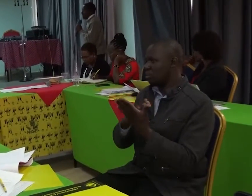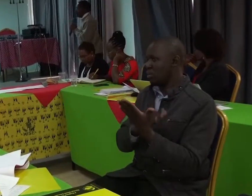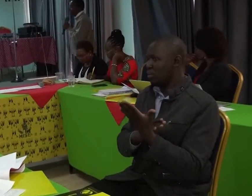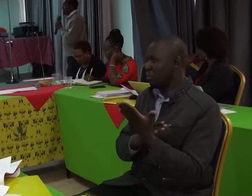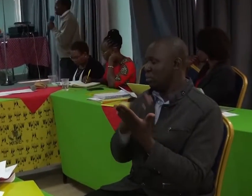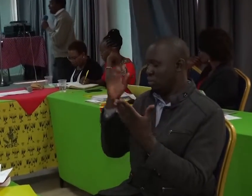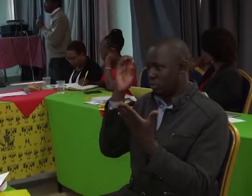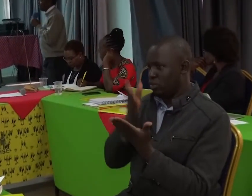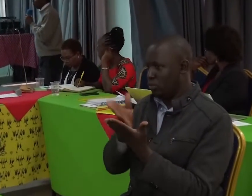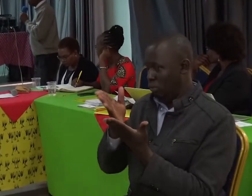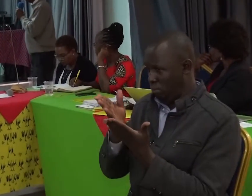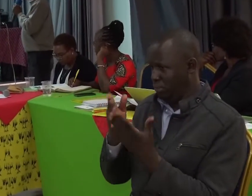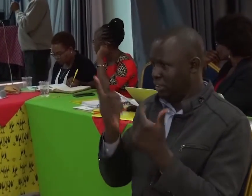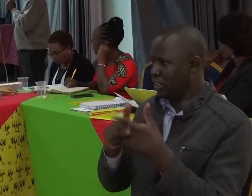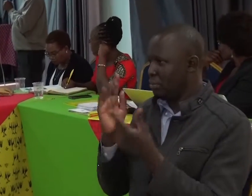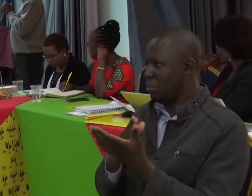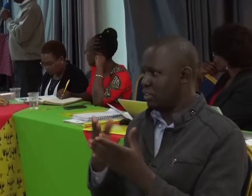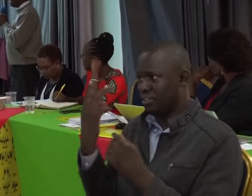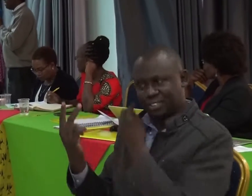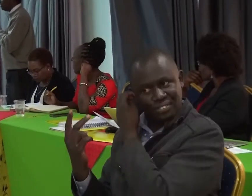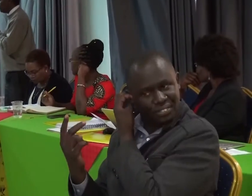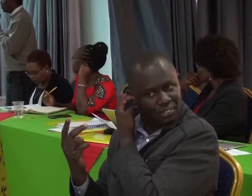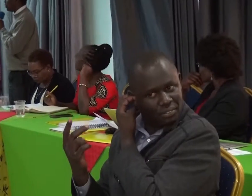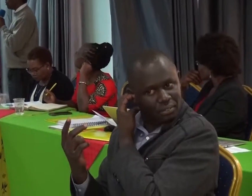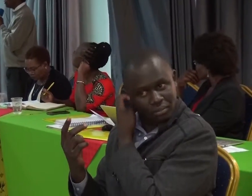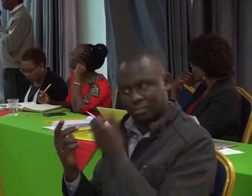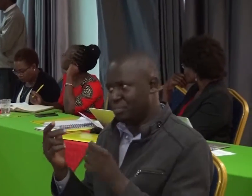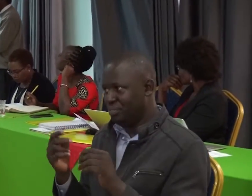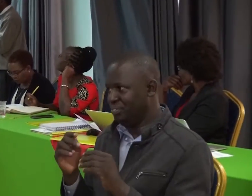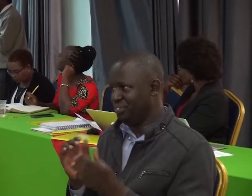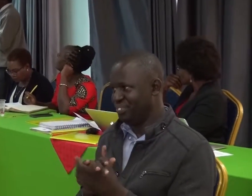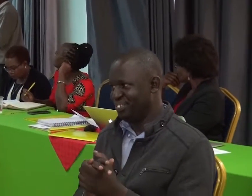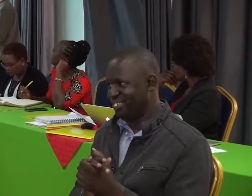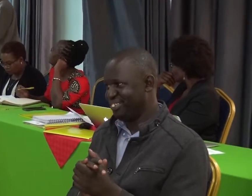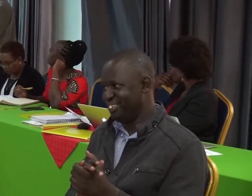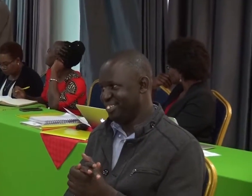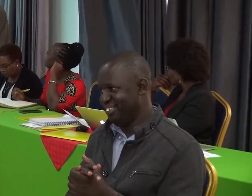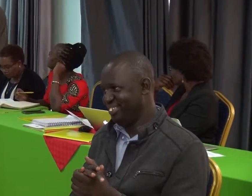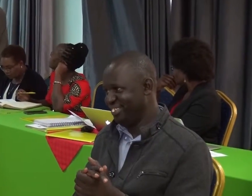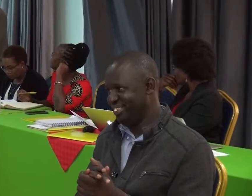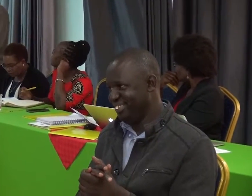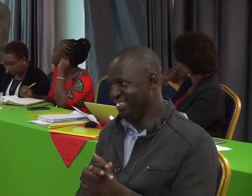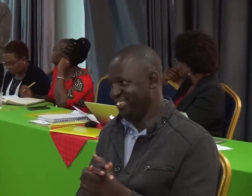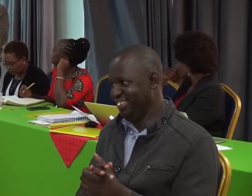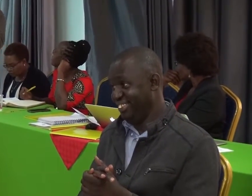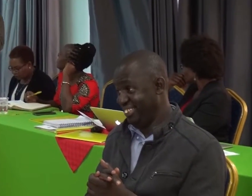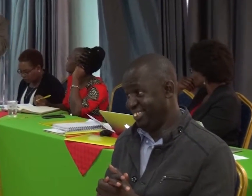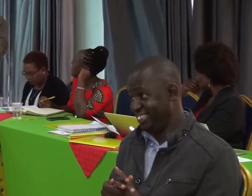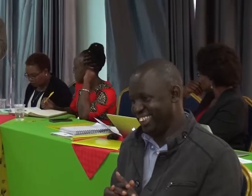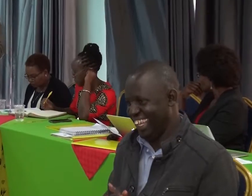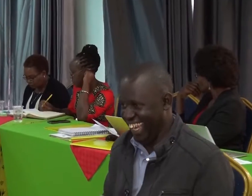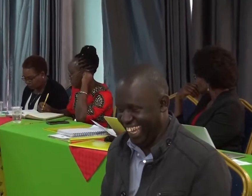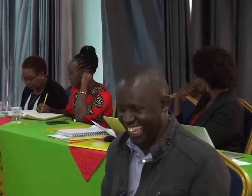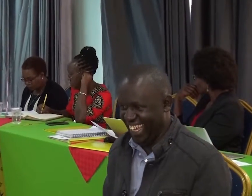system. And part 2, prescribe guidelines for the promotion of education for children with special needs. Fine,